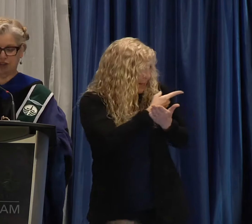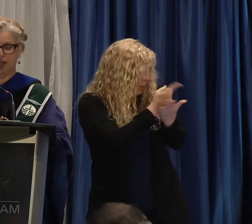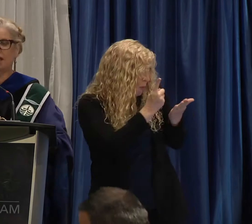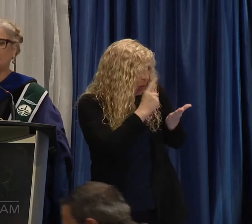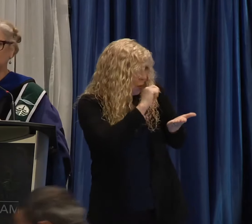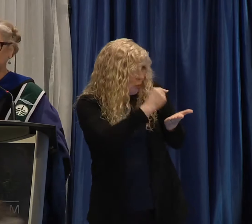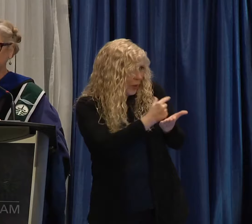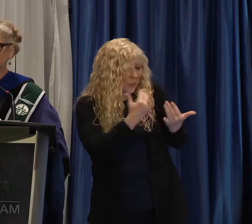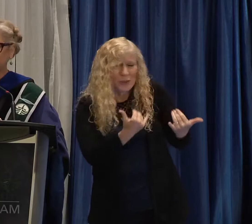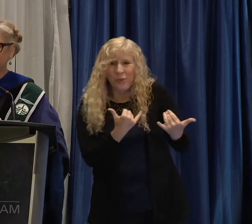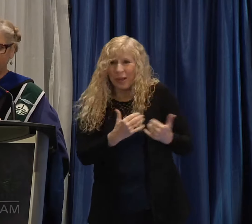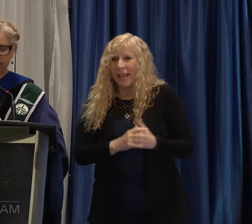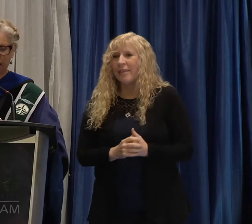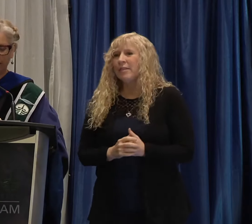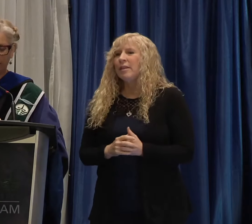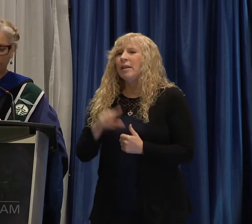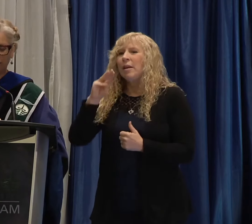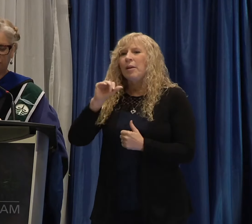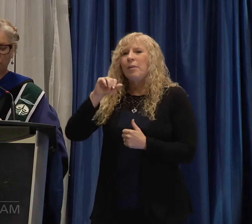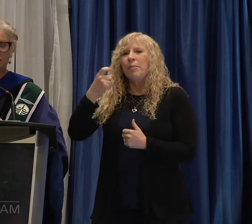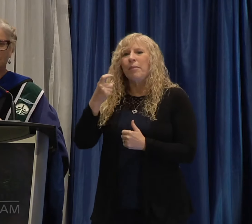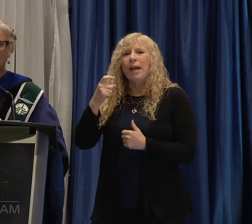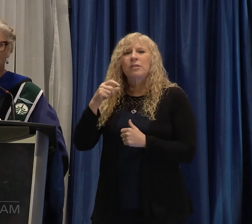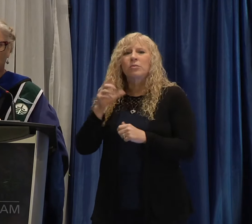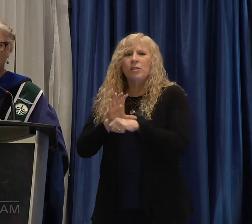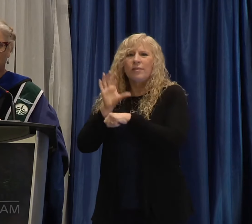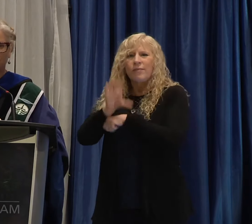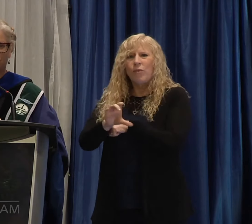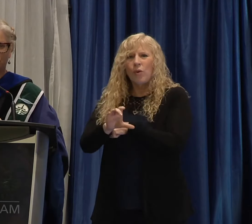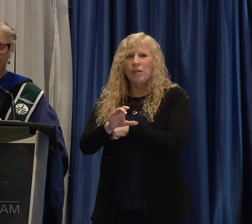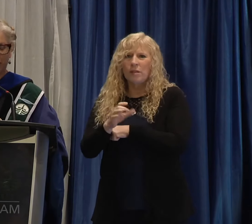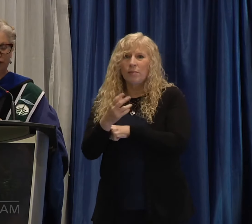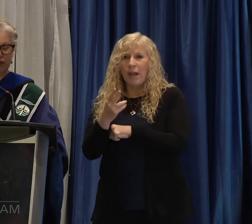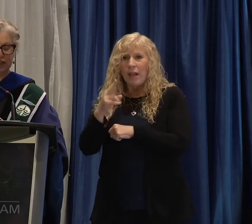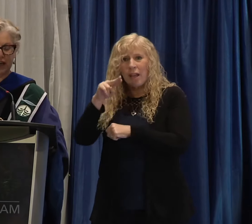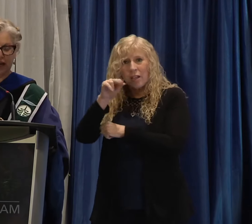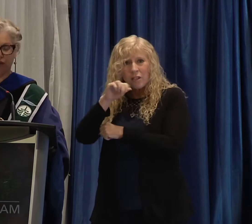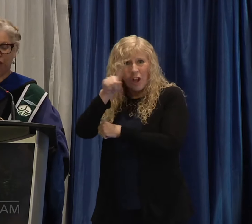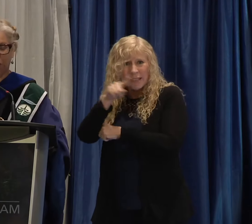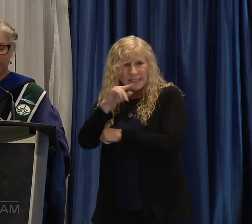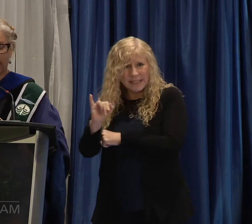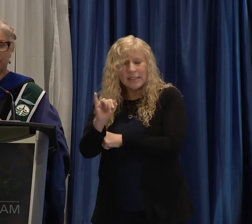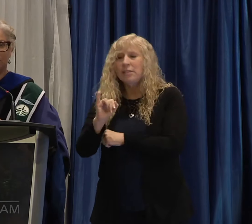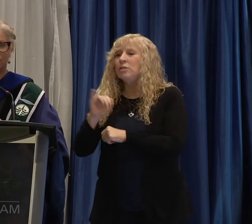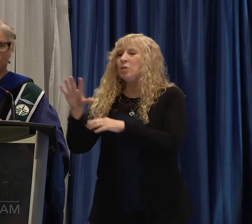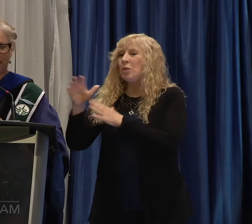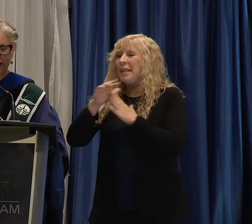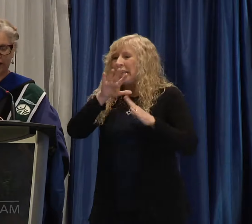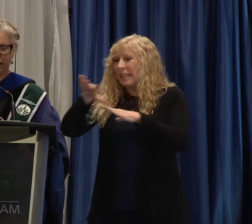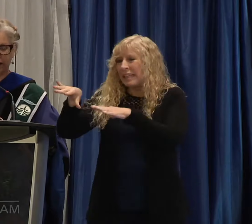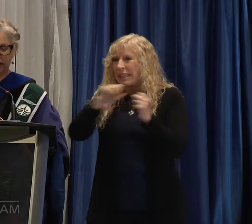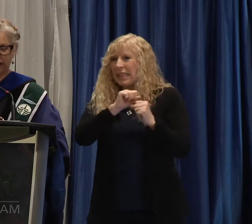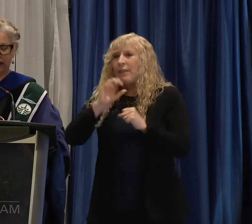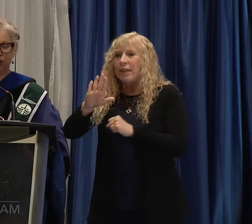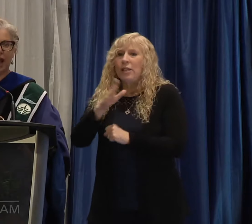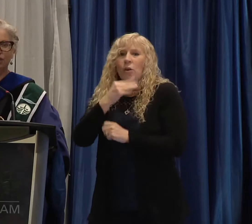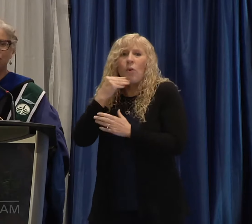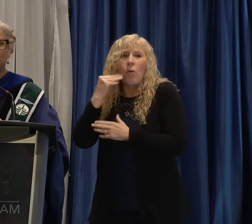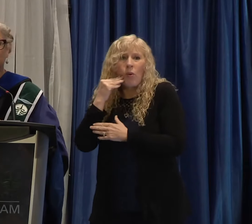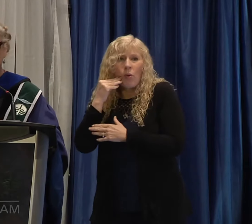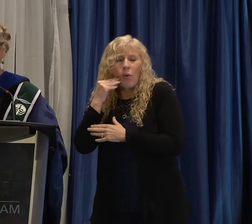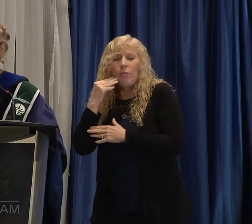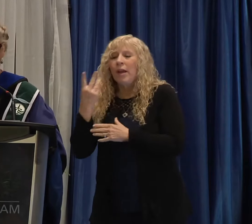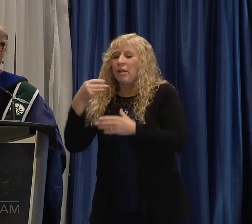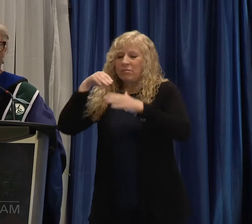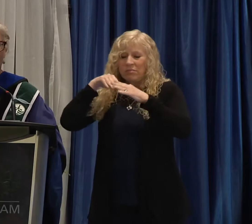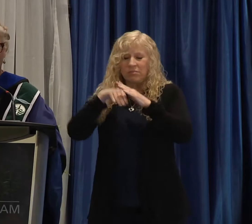graduating here today, Max Eisen was forced by the Nazis to leave his native homeland of Slovakia and to enter